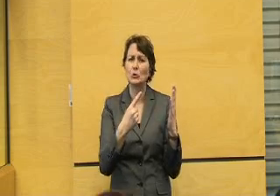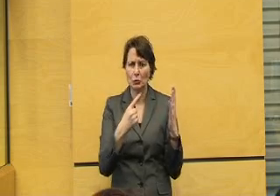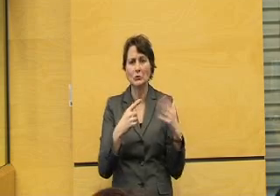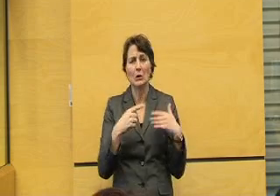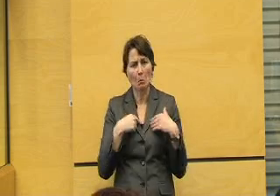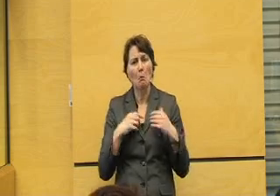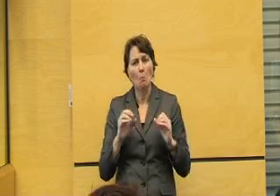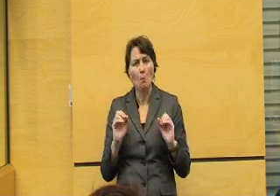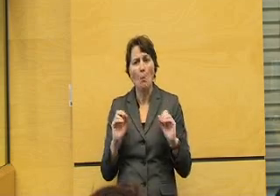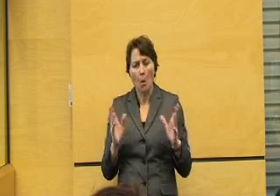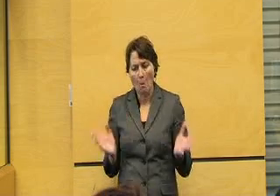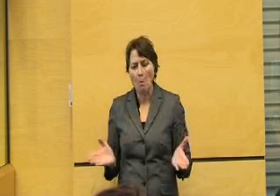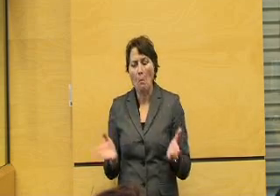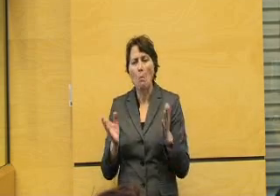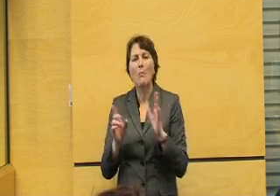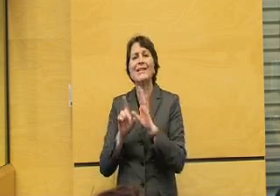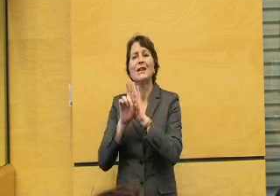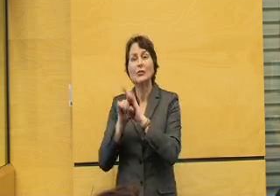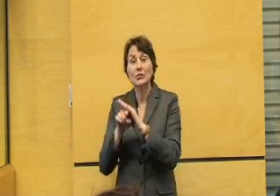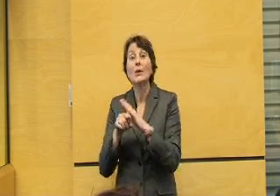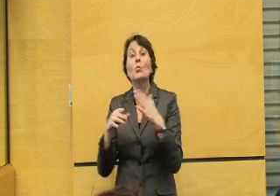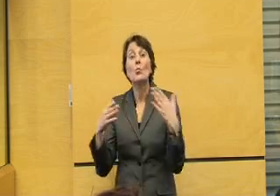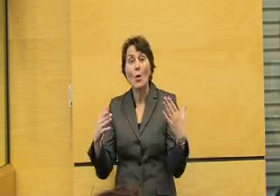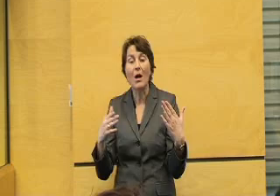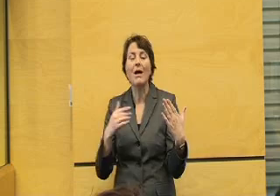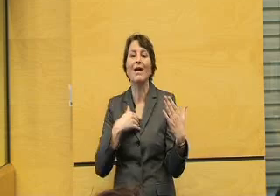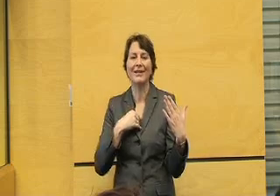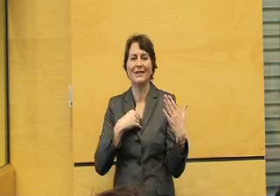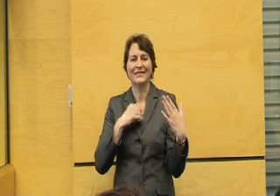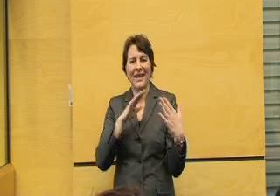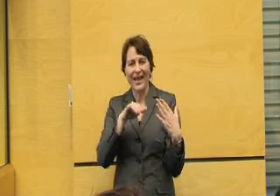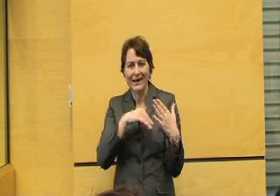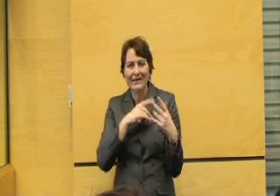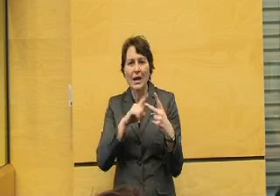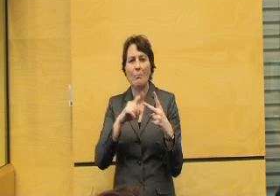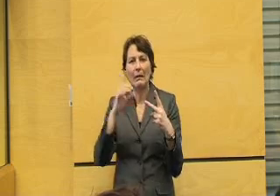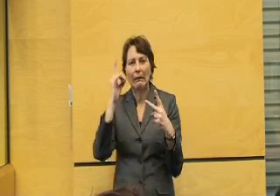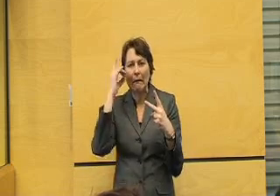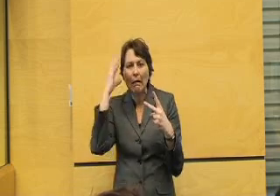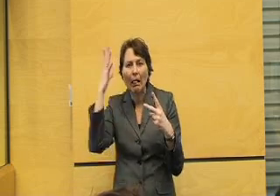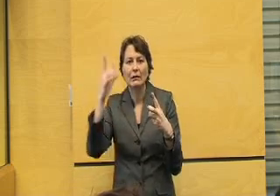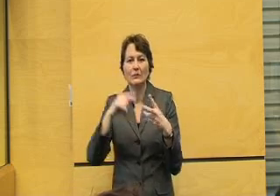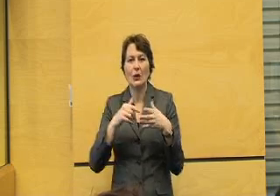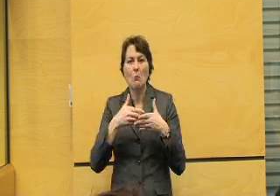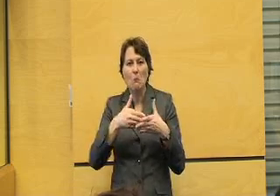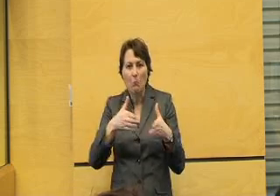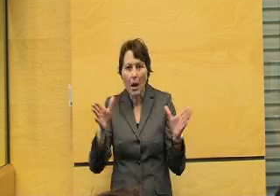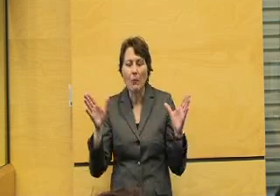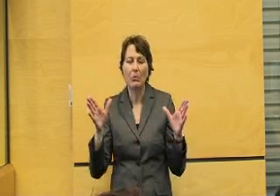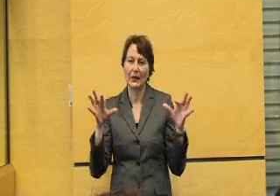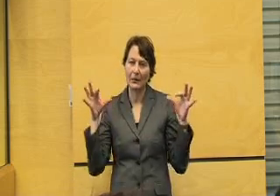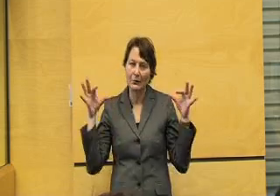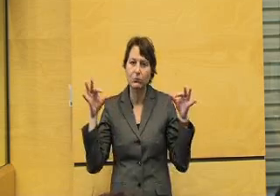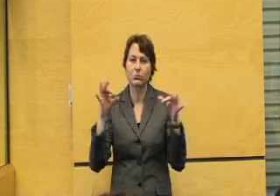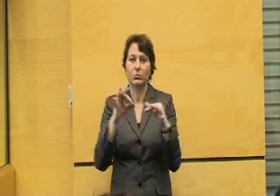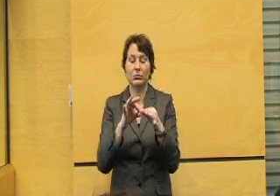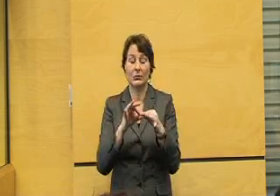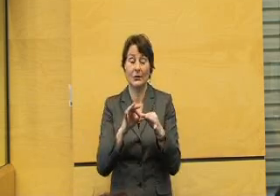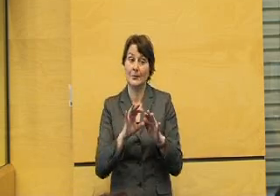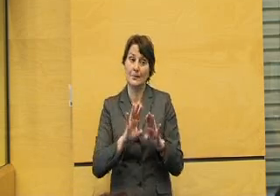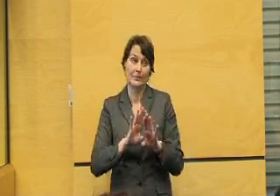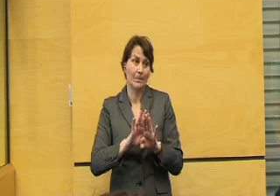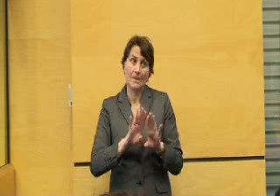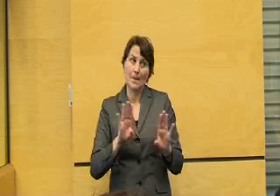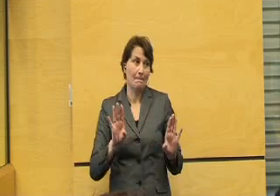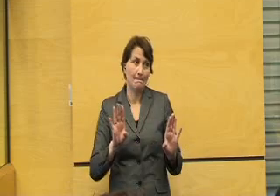discrimination based on academic culture and public interests. And that is definitely